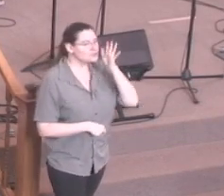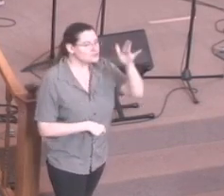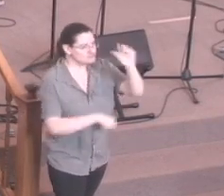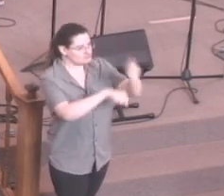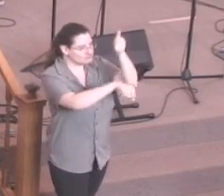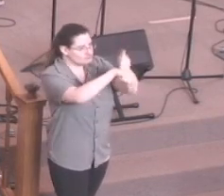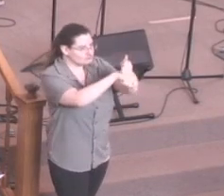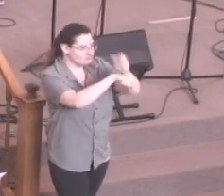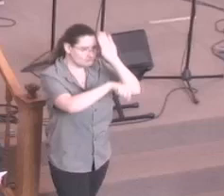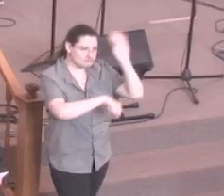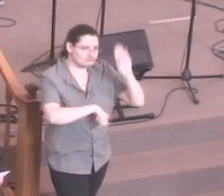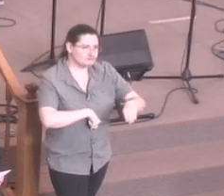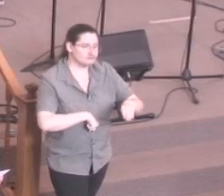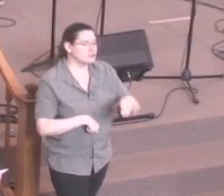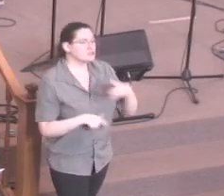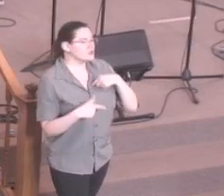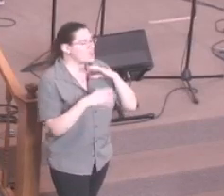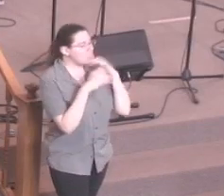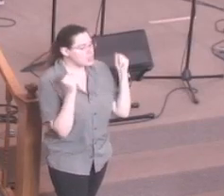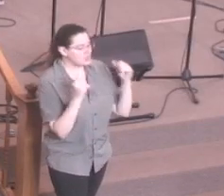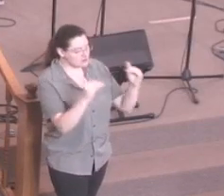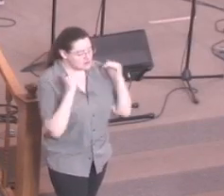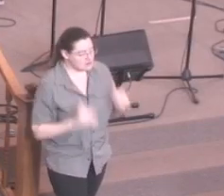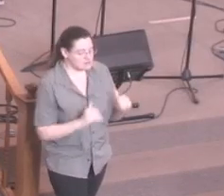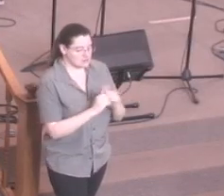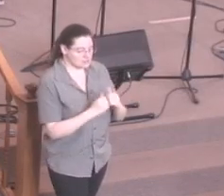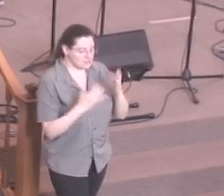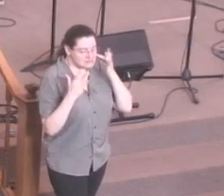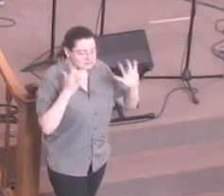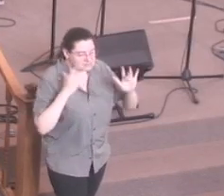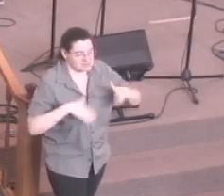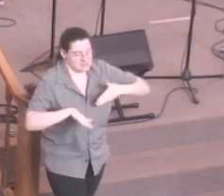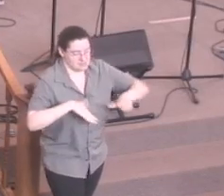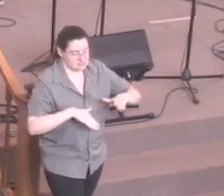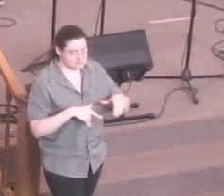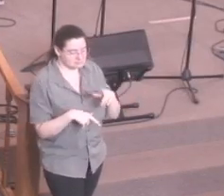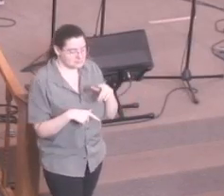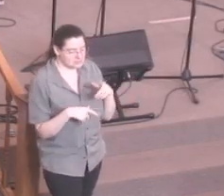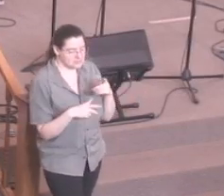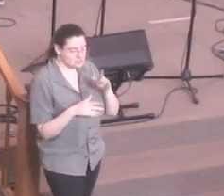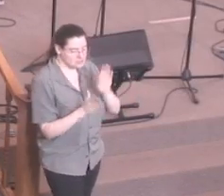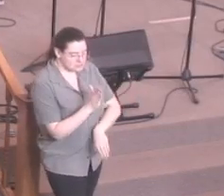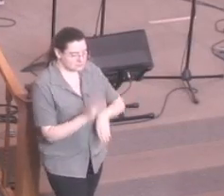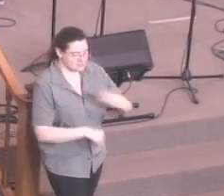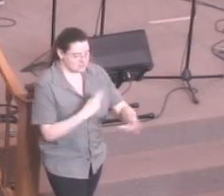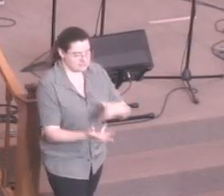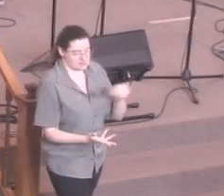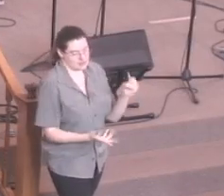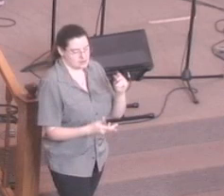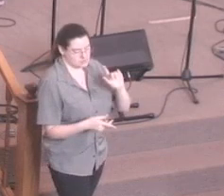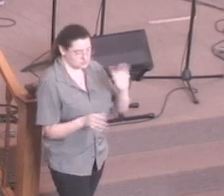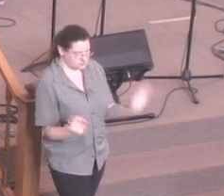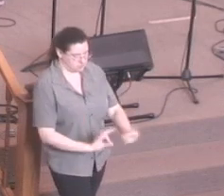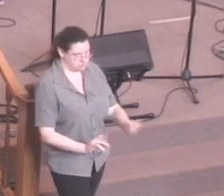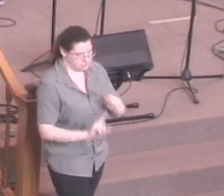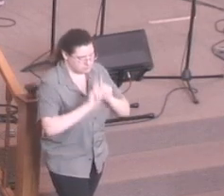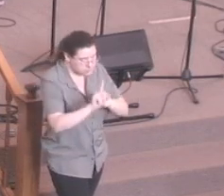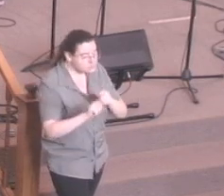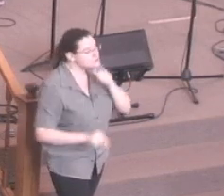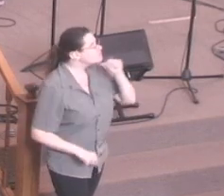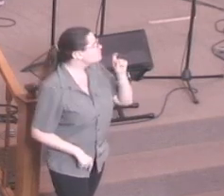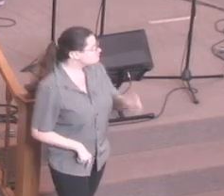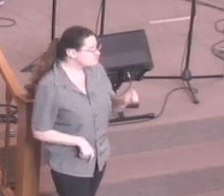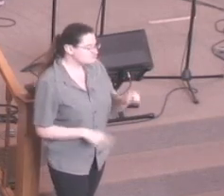secure. I'm finished and done with low living, sidewalking, cheap giving, and dwarf goals. I no longer